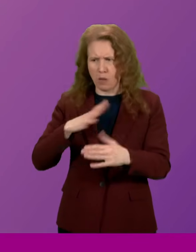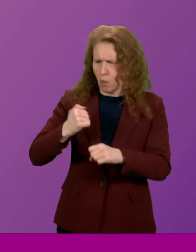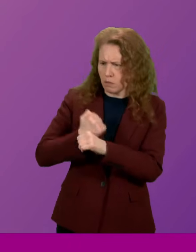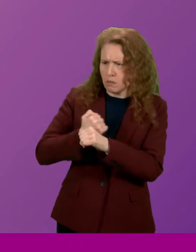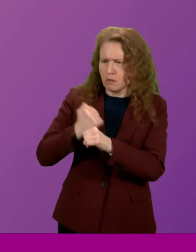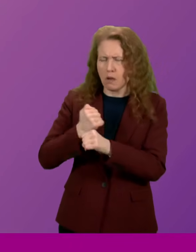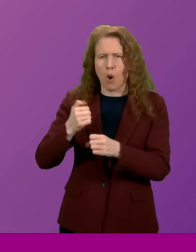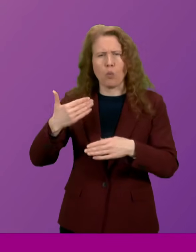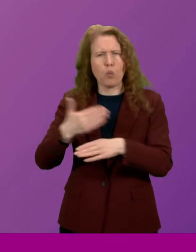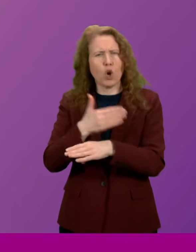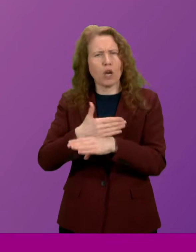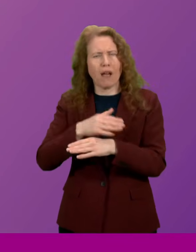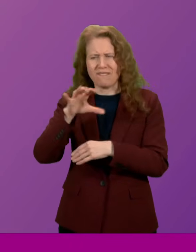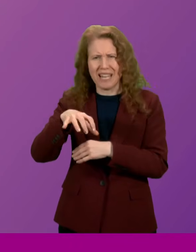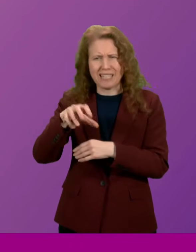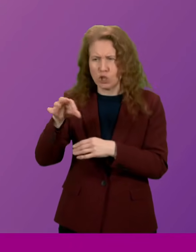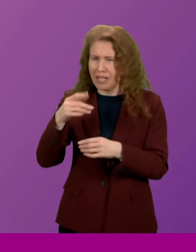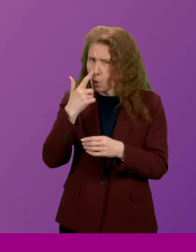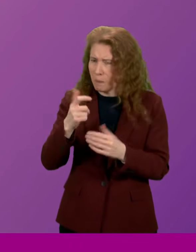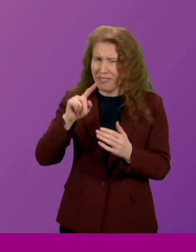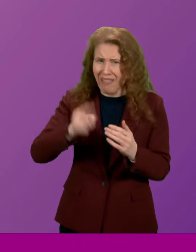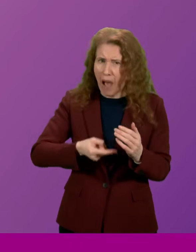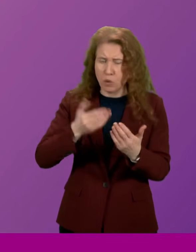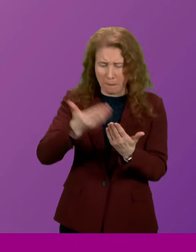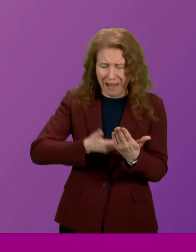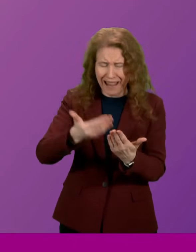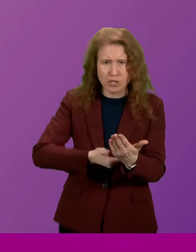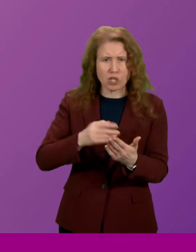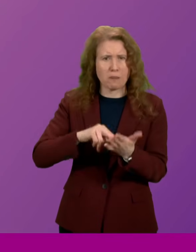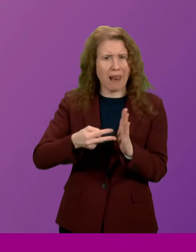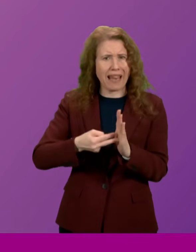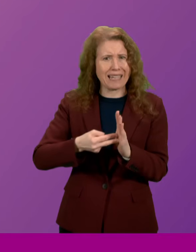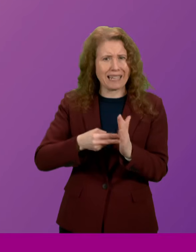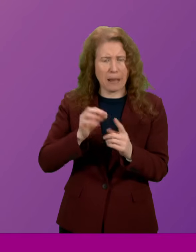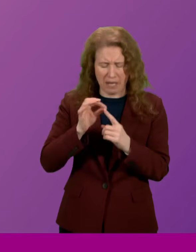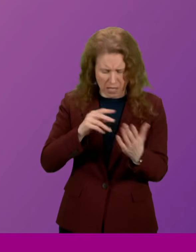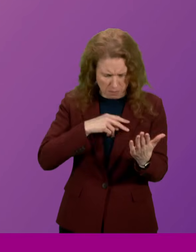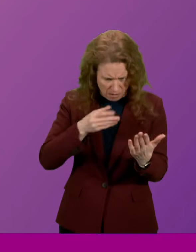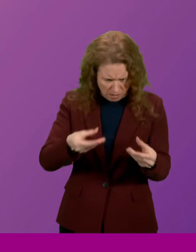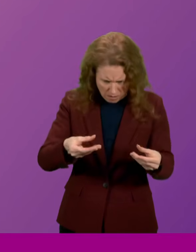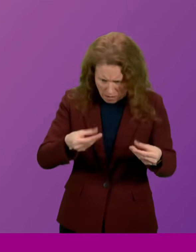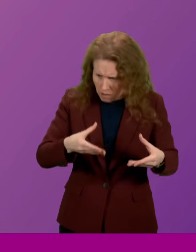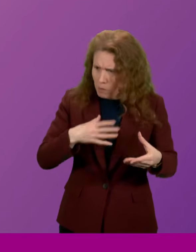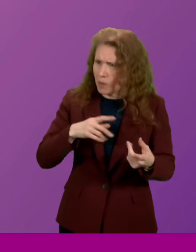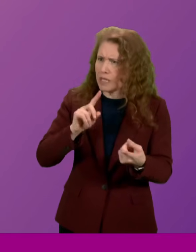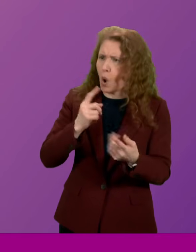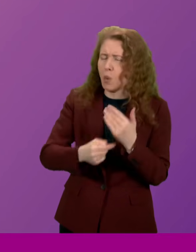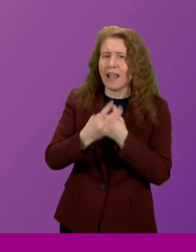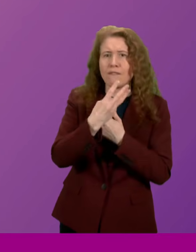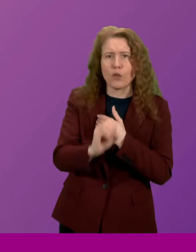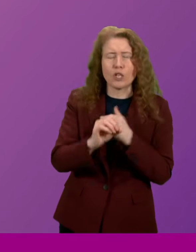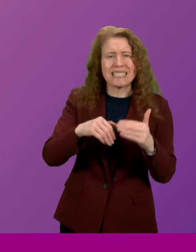these applications extend to thousands of pages, but they only have 30 days to respond to the Energy Consents Unit on